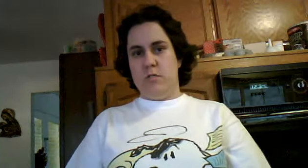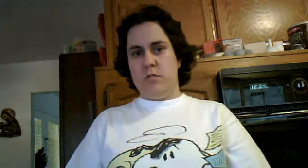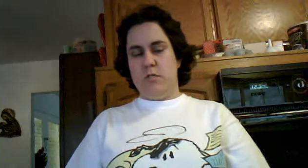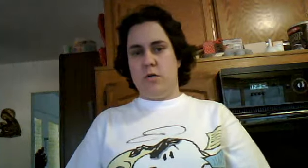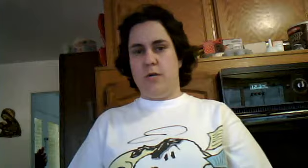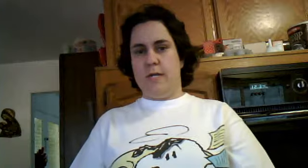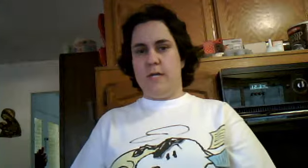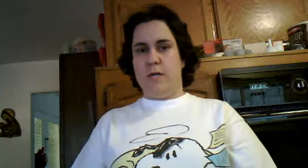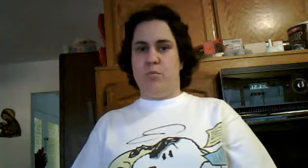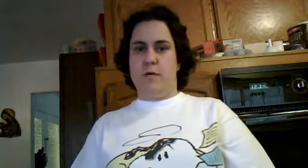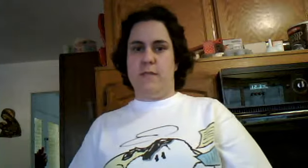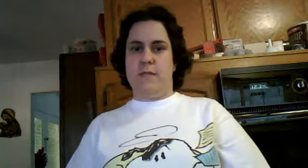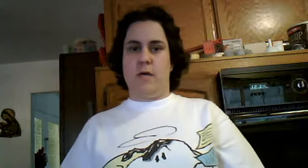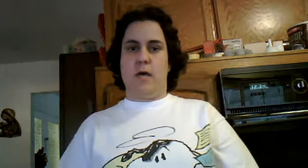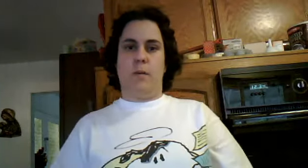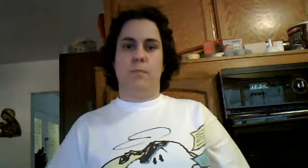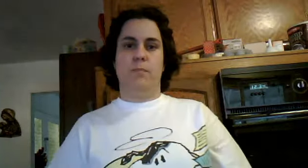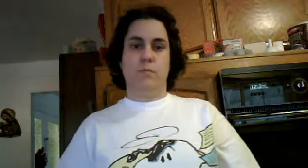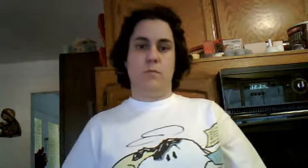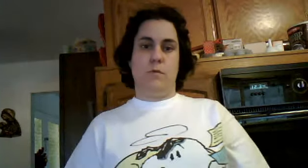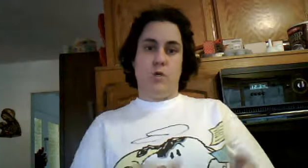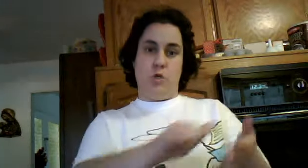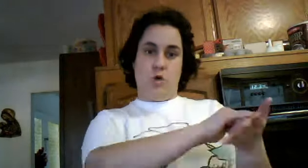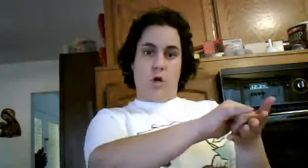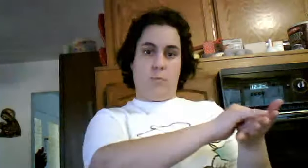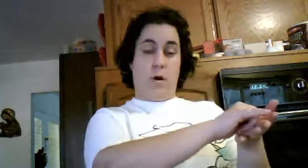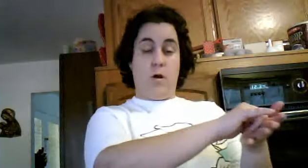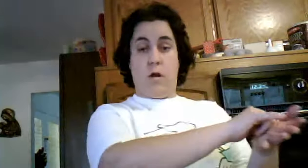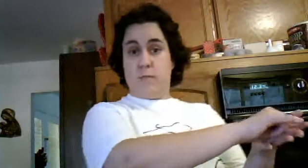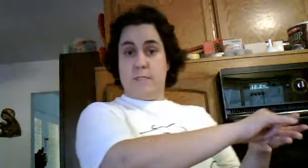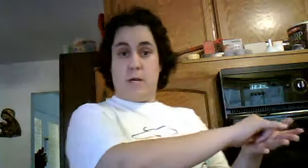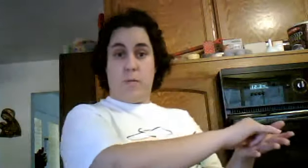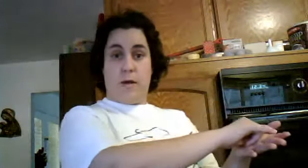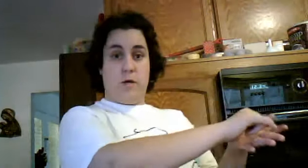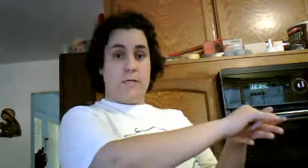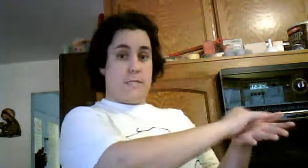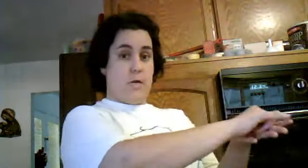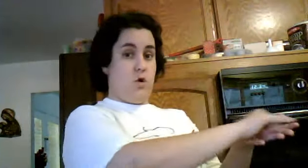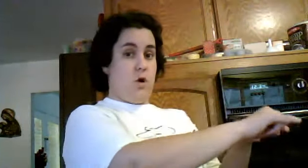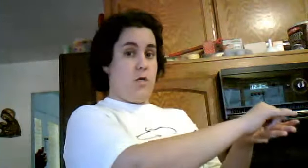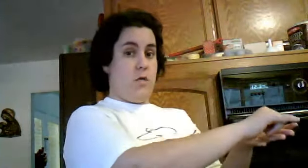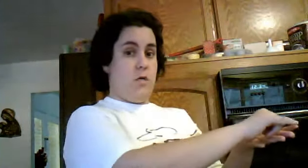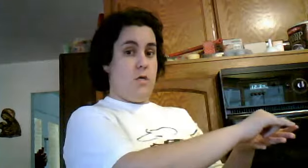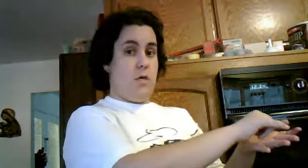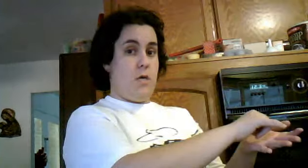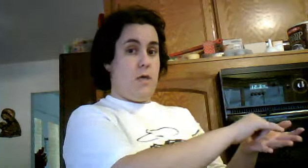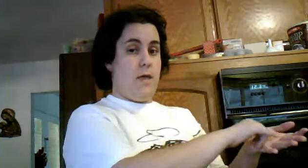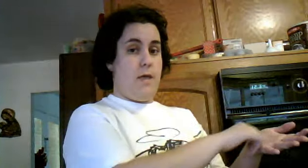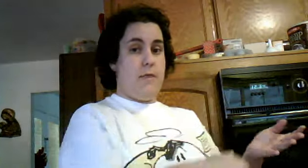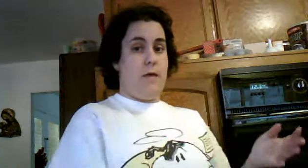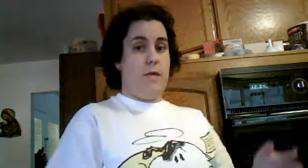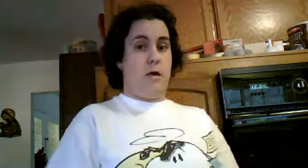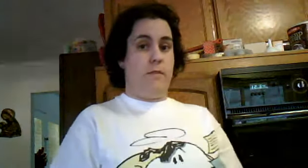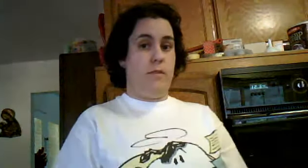So you're going to put the New York part on one side of your body, you're going to sign New York. And then on the